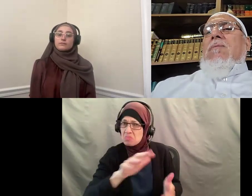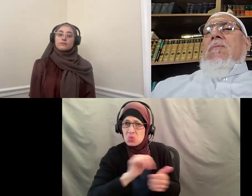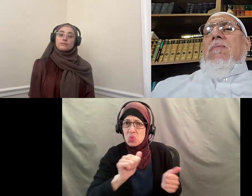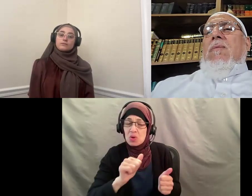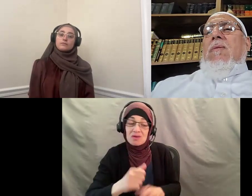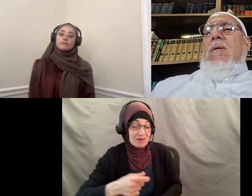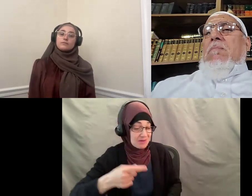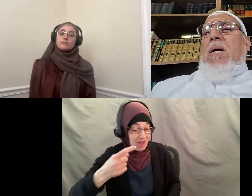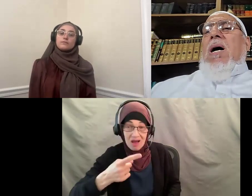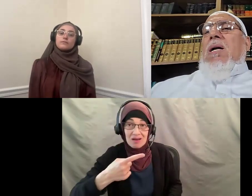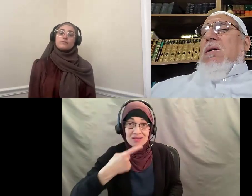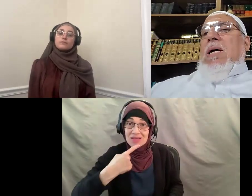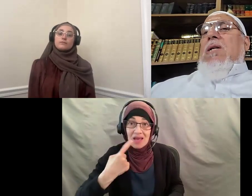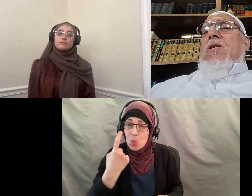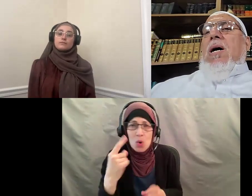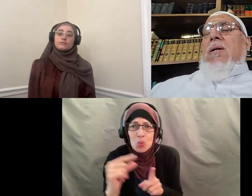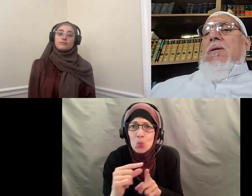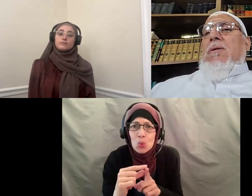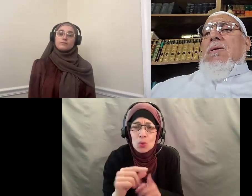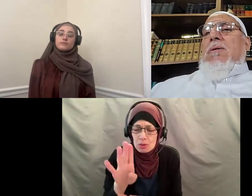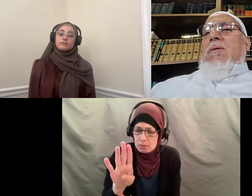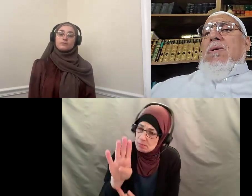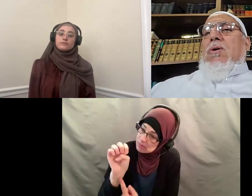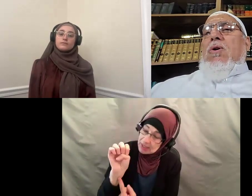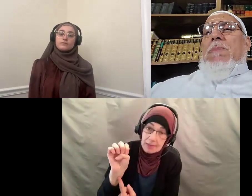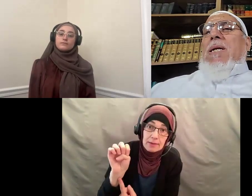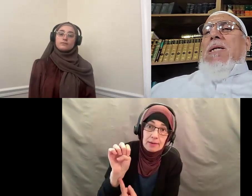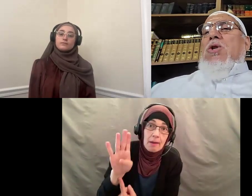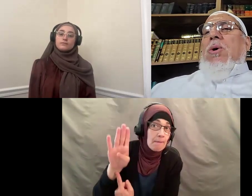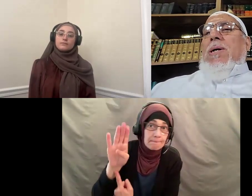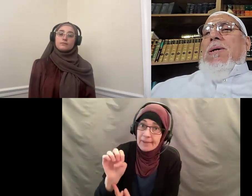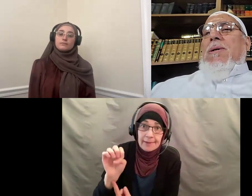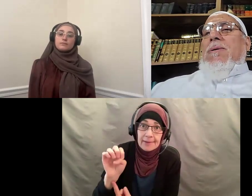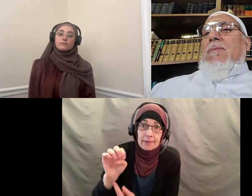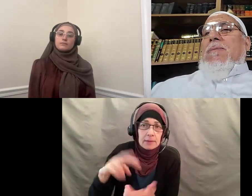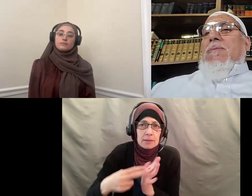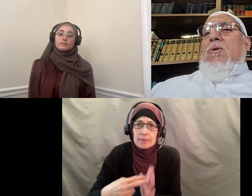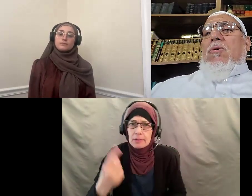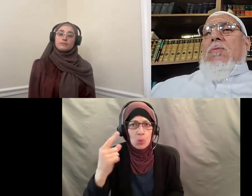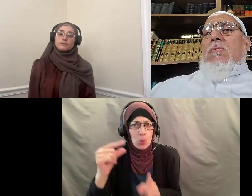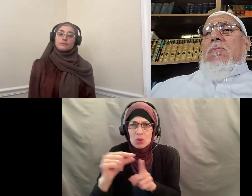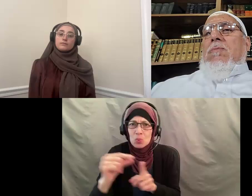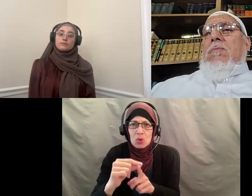it. Be gone, and it's gone. Or be destroyed.